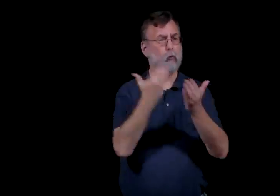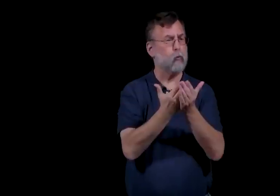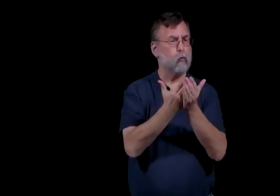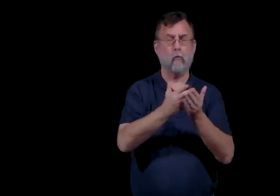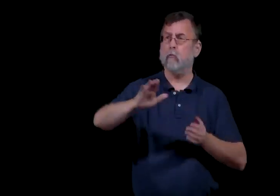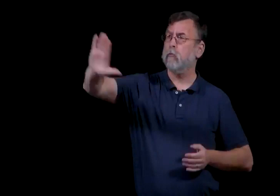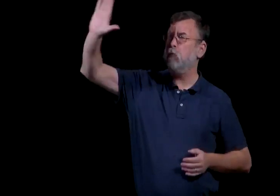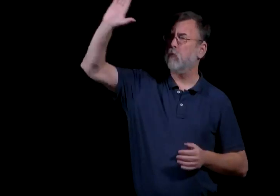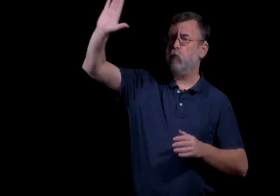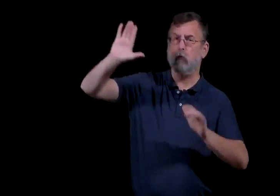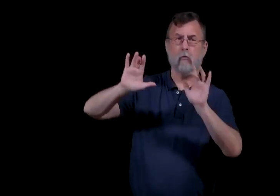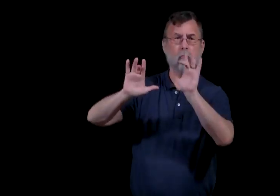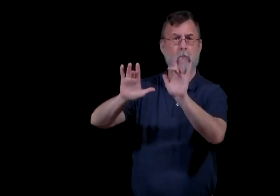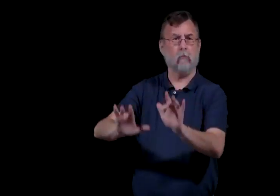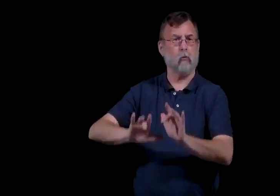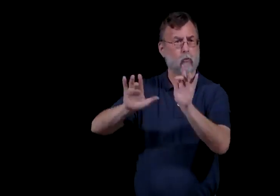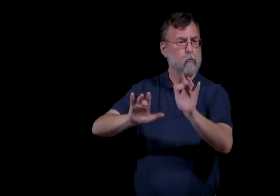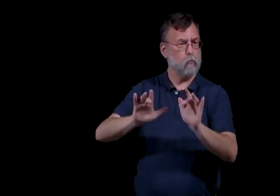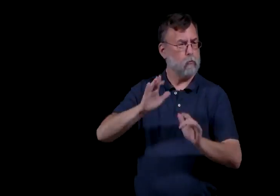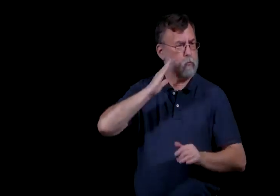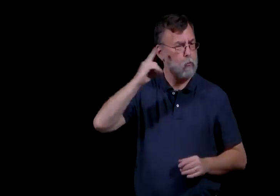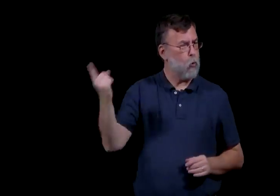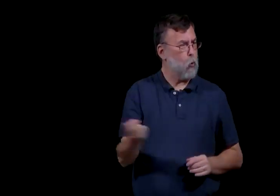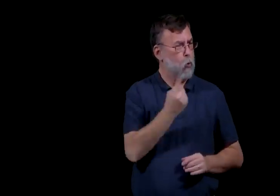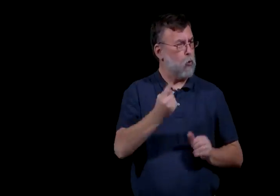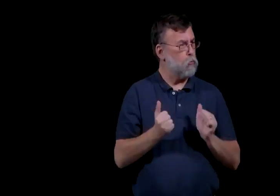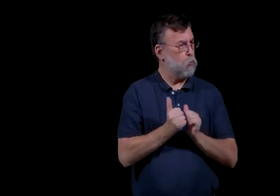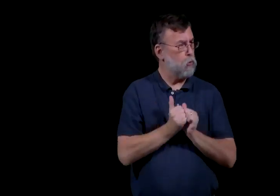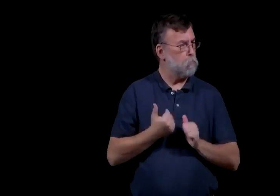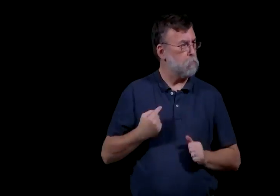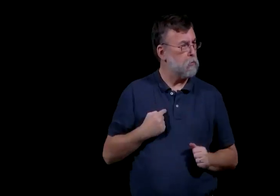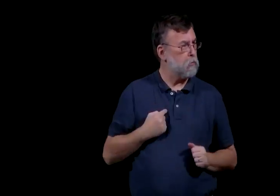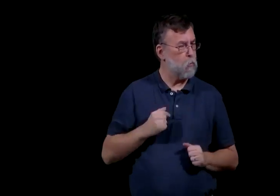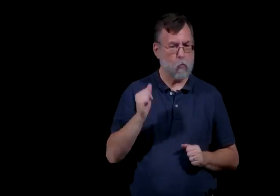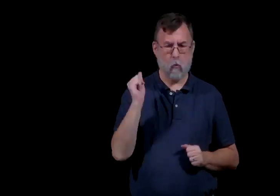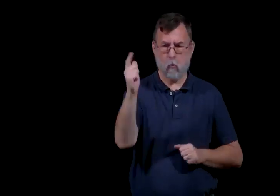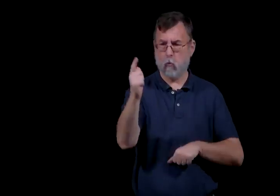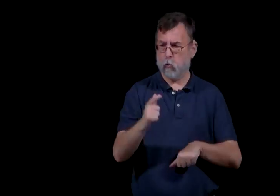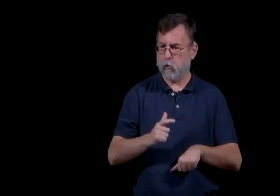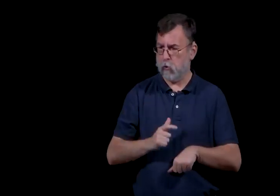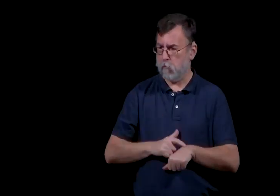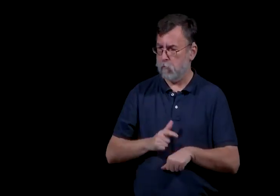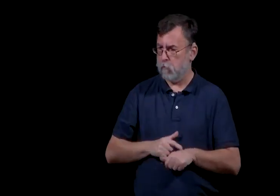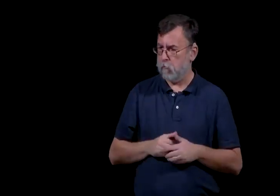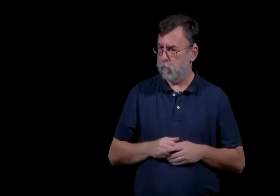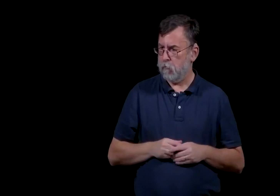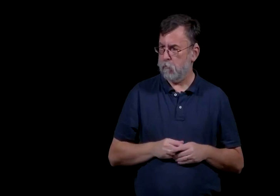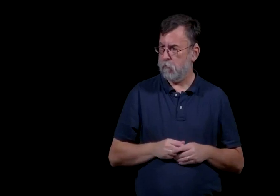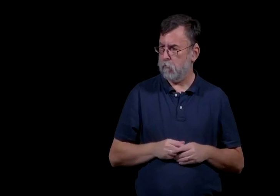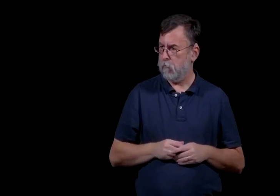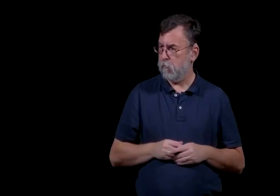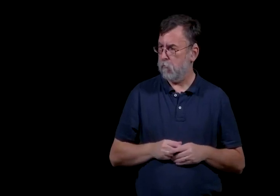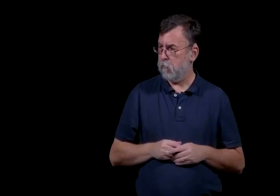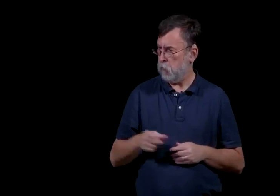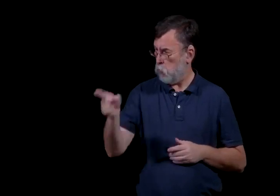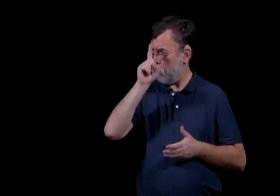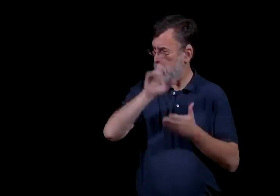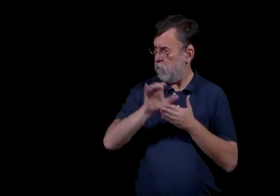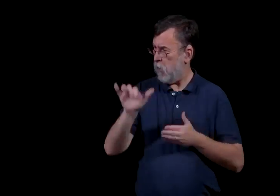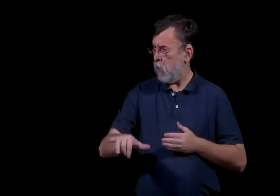His goodness, his mercy will be with me all of my life.